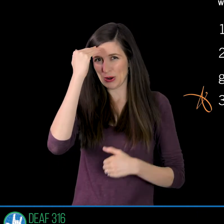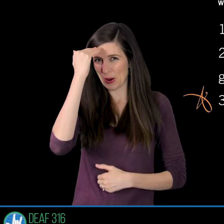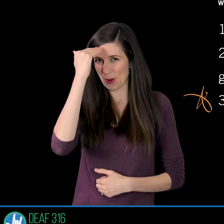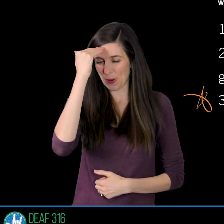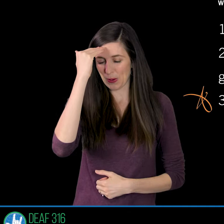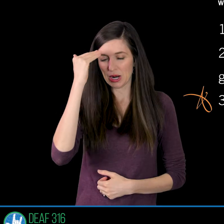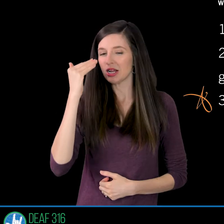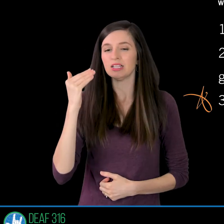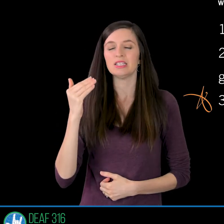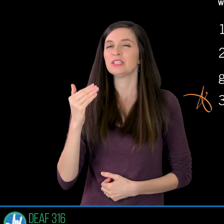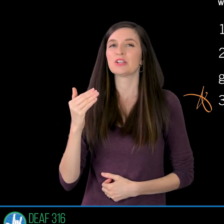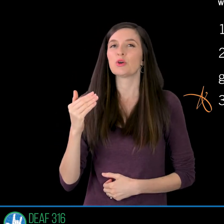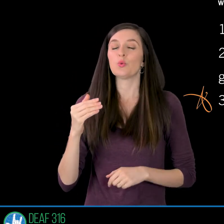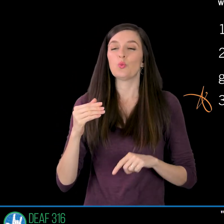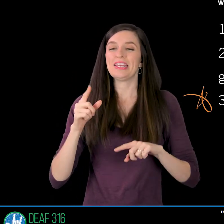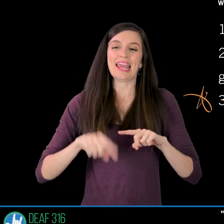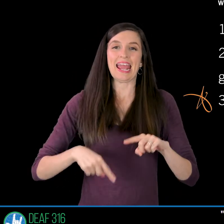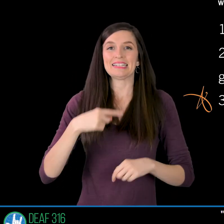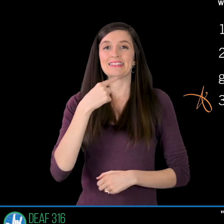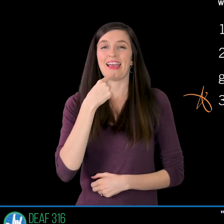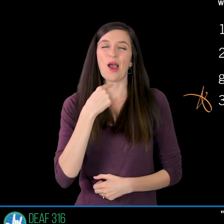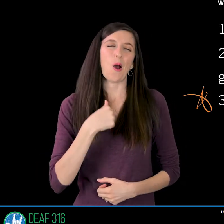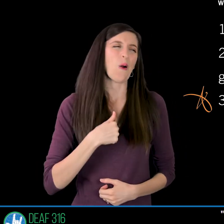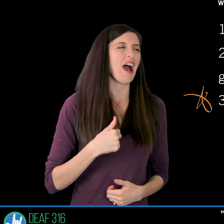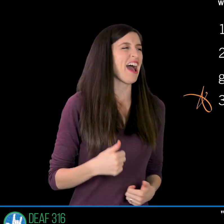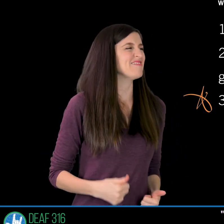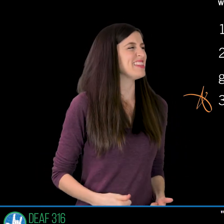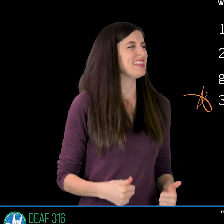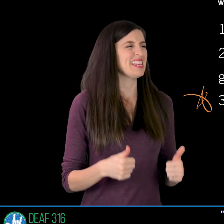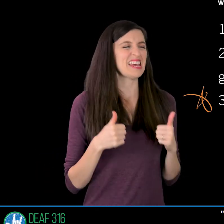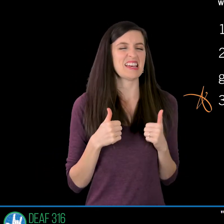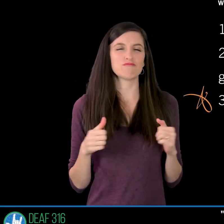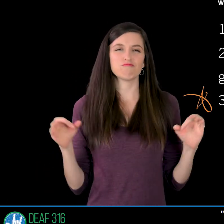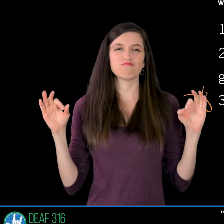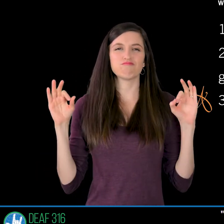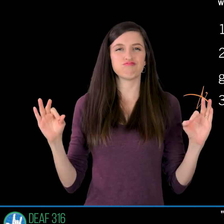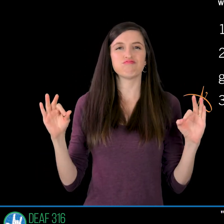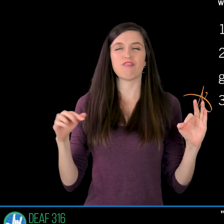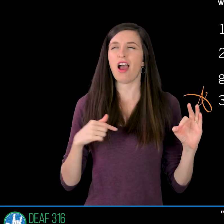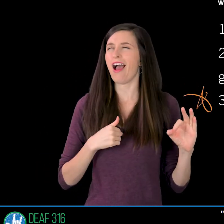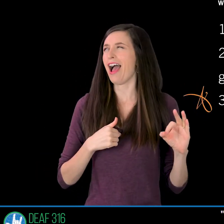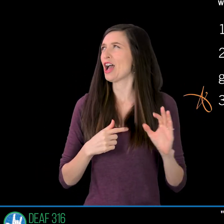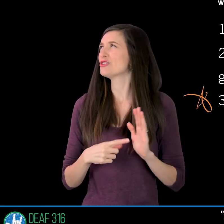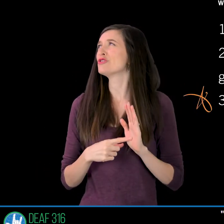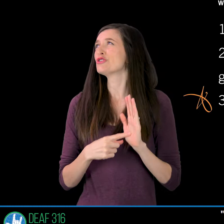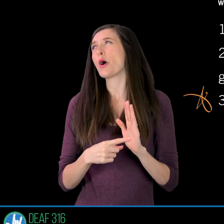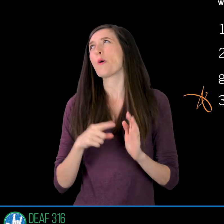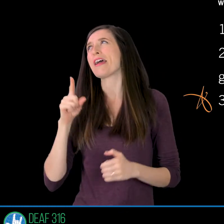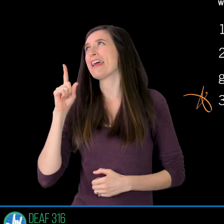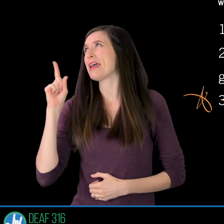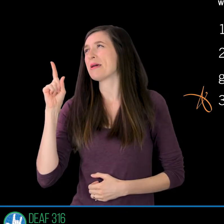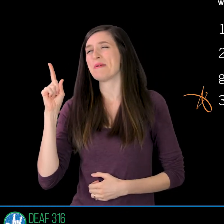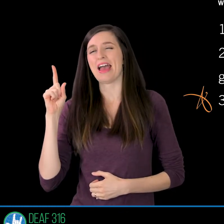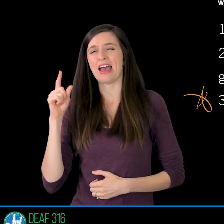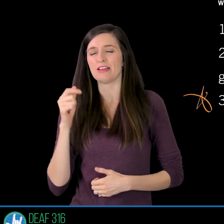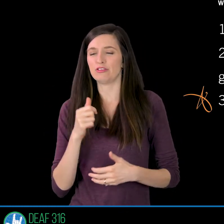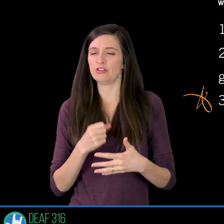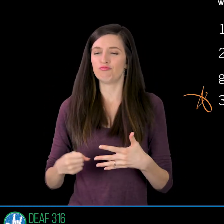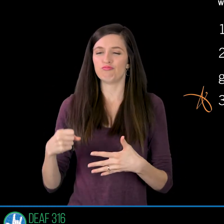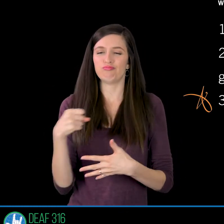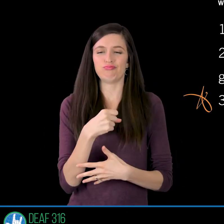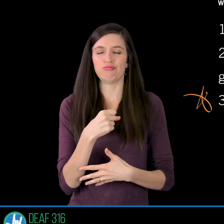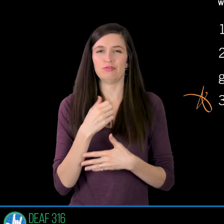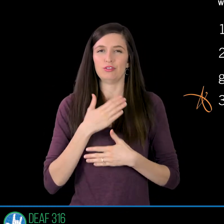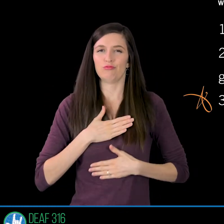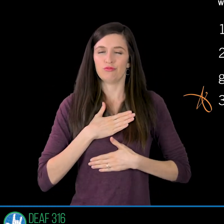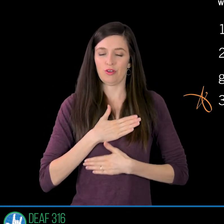I mean, none of us would say, I have lived so well as to show the glory of God as the supreme